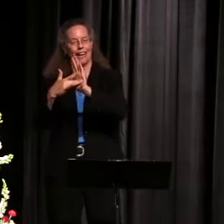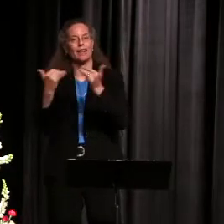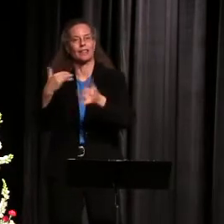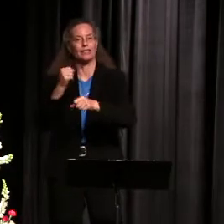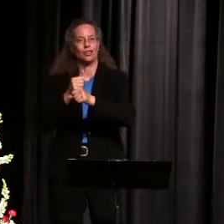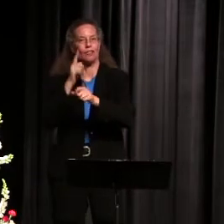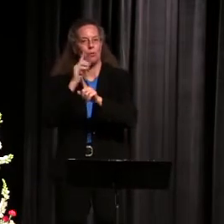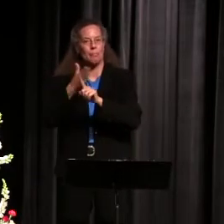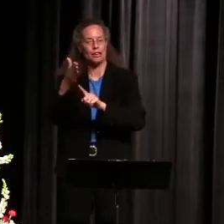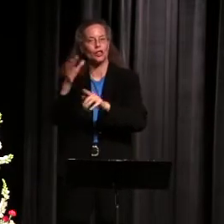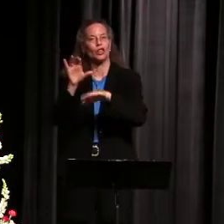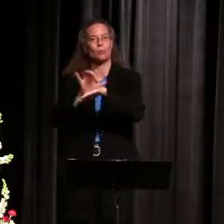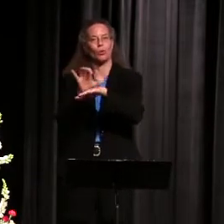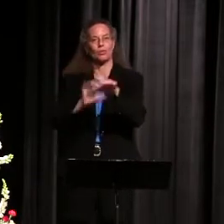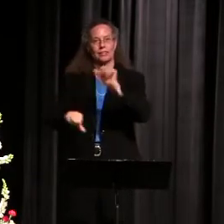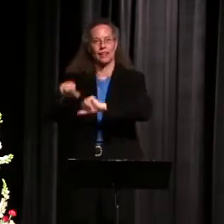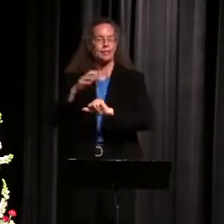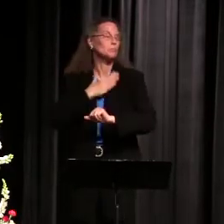me in welcoming David.